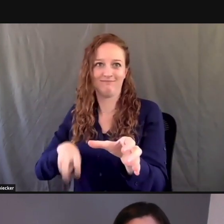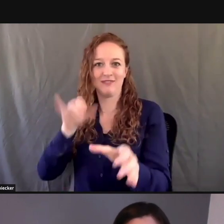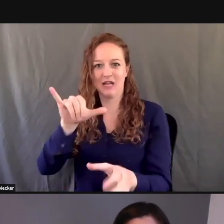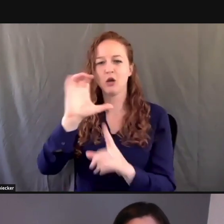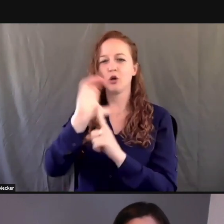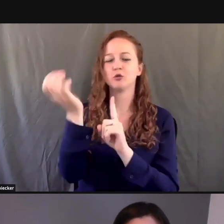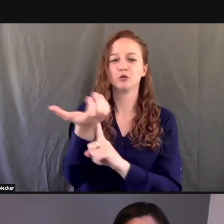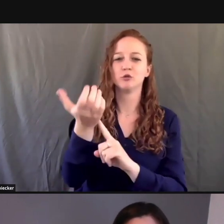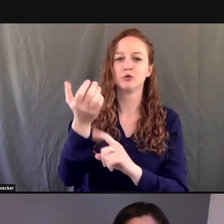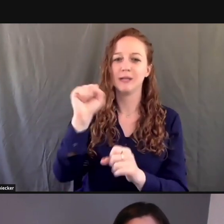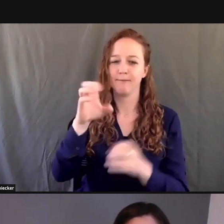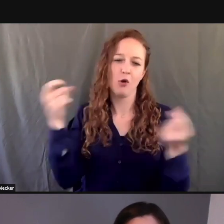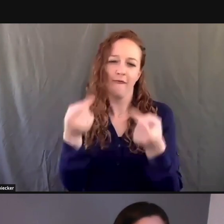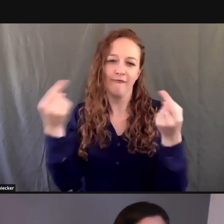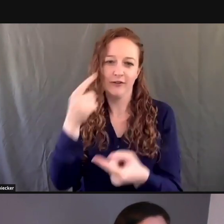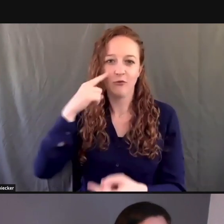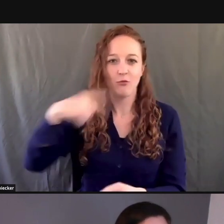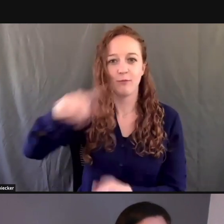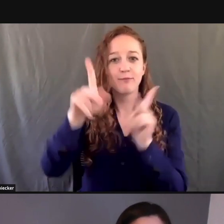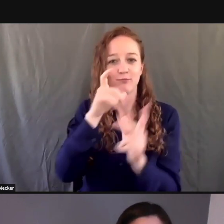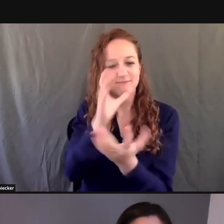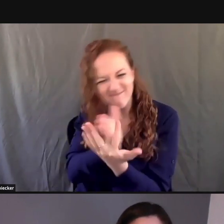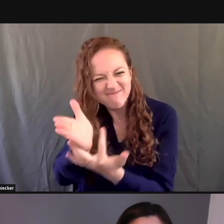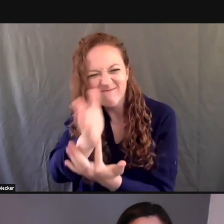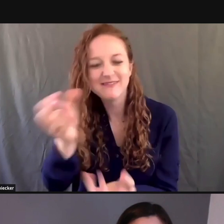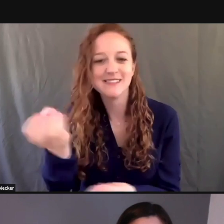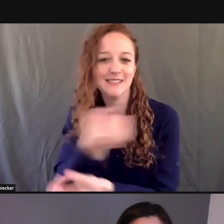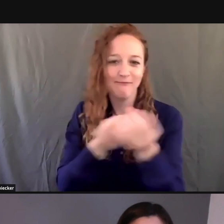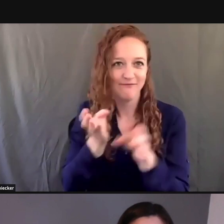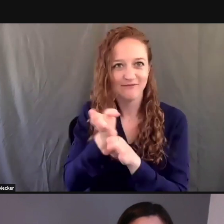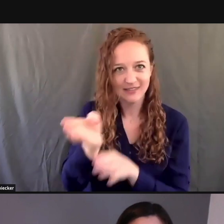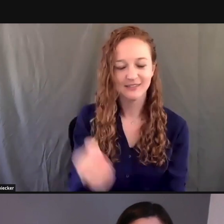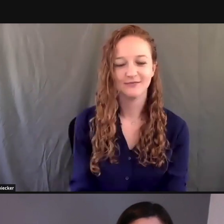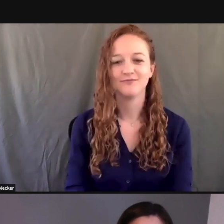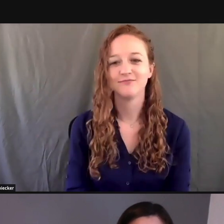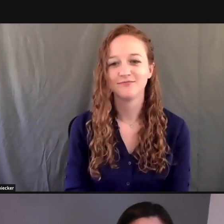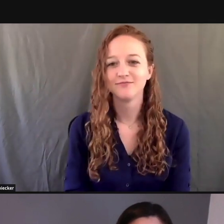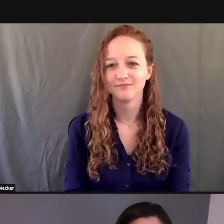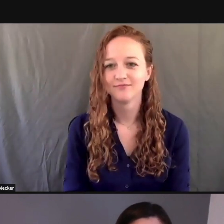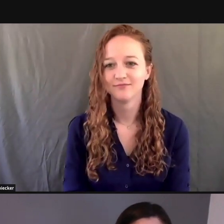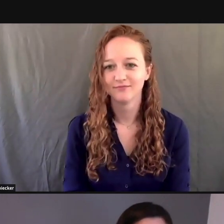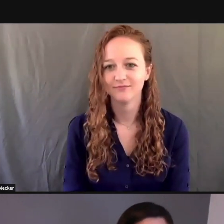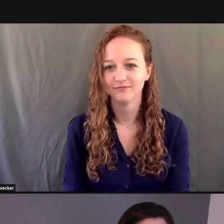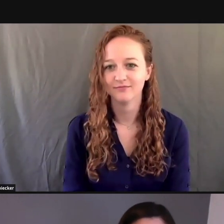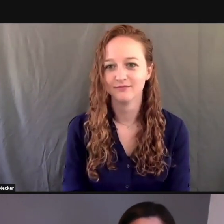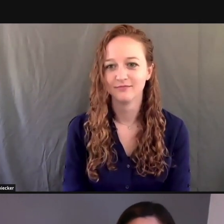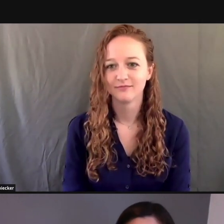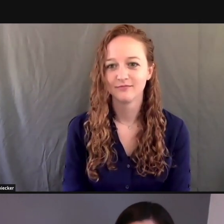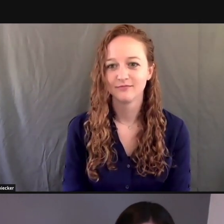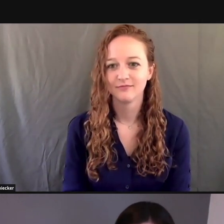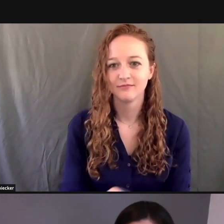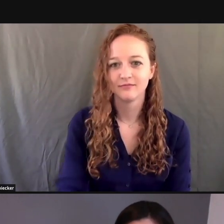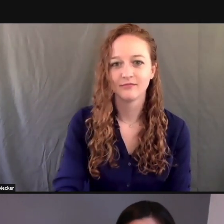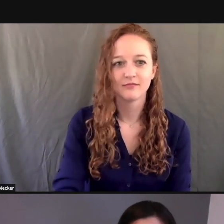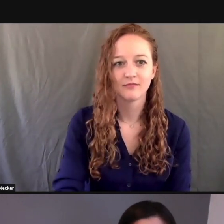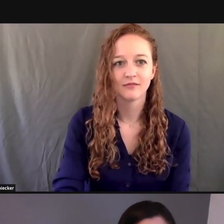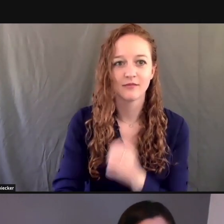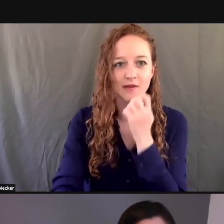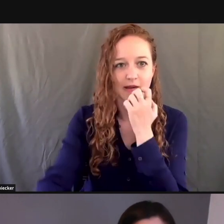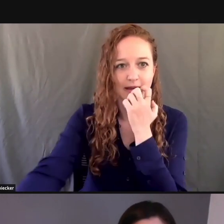science communication skills. You may be able to memorize something, but you're not sure how to apply that to life, meaning that information may not